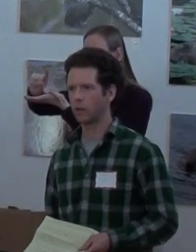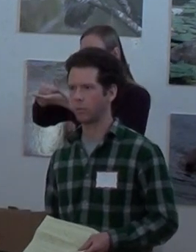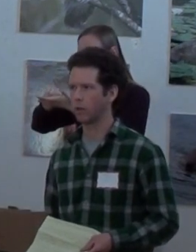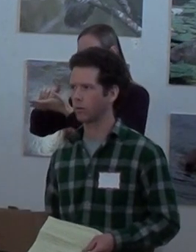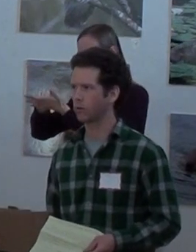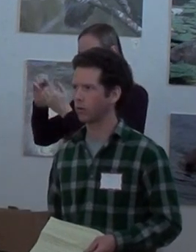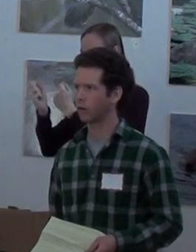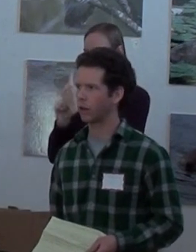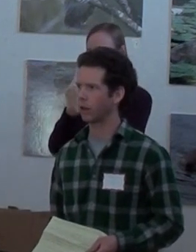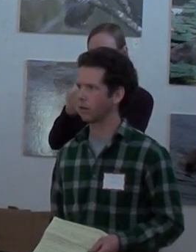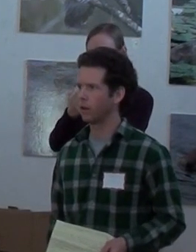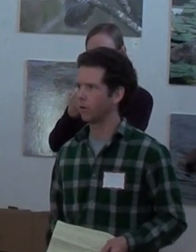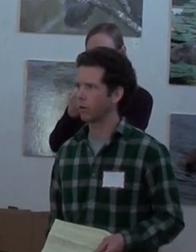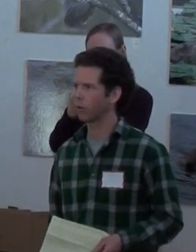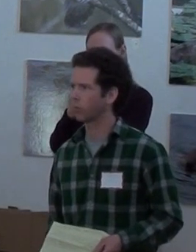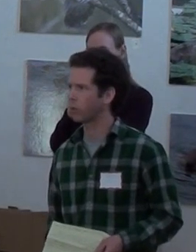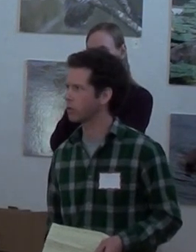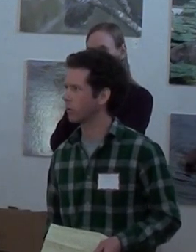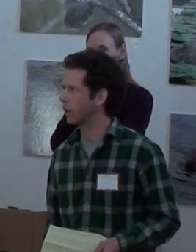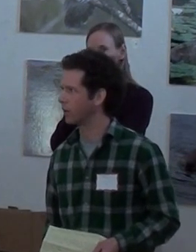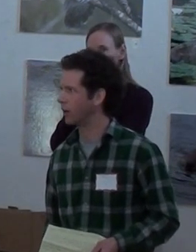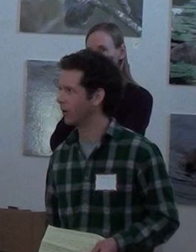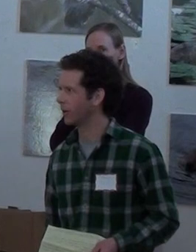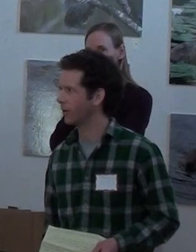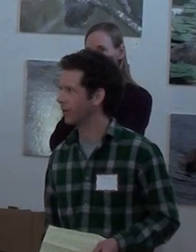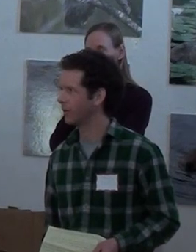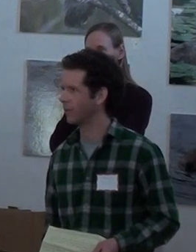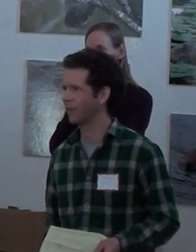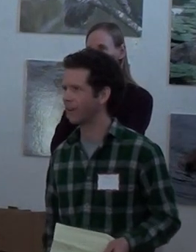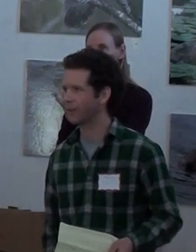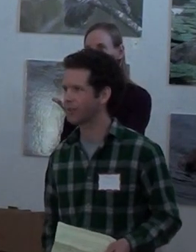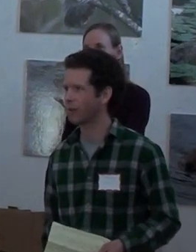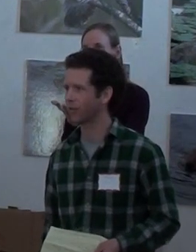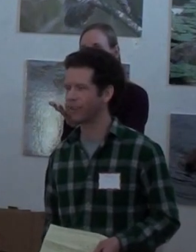you go and meet them and they're kind of like, where's what you're writing about?